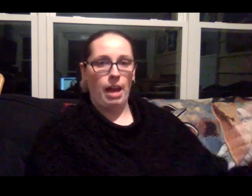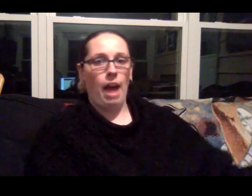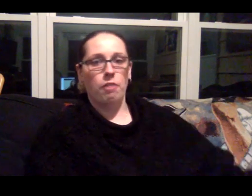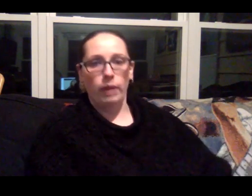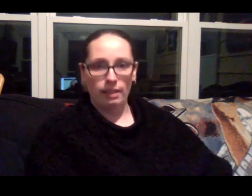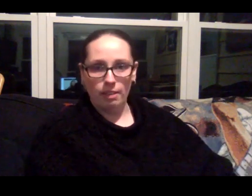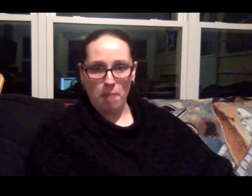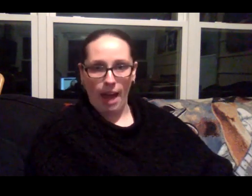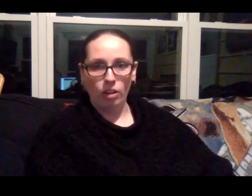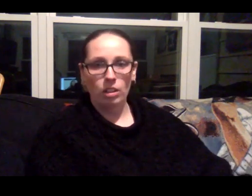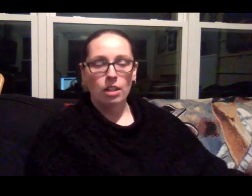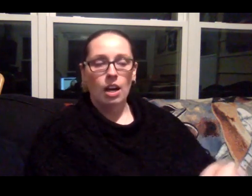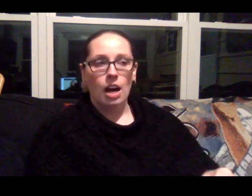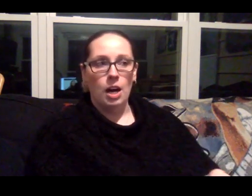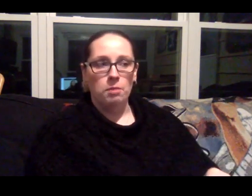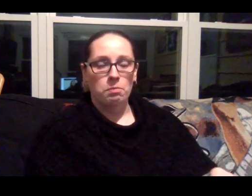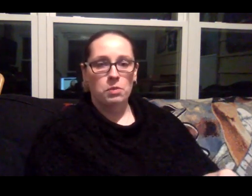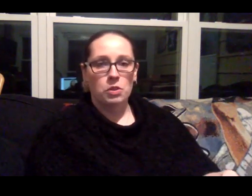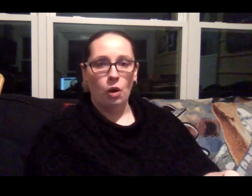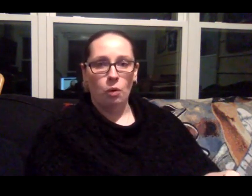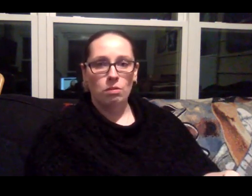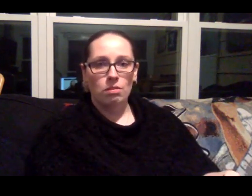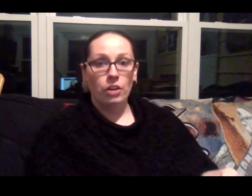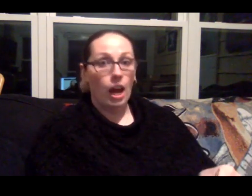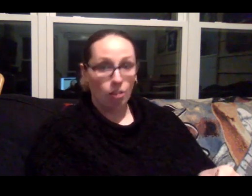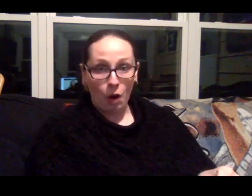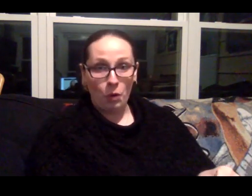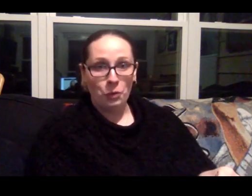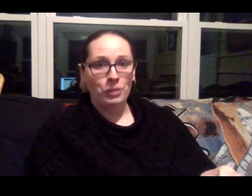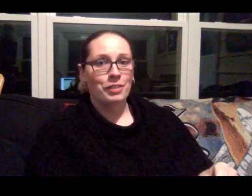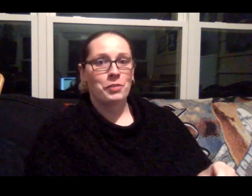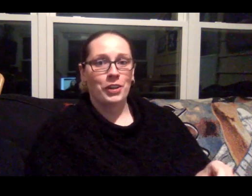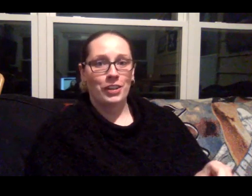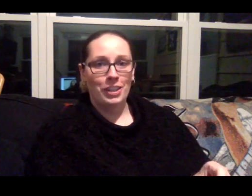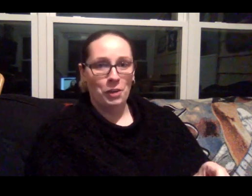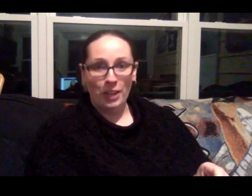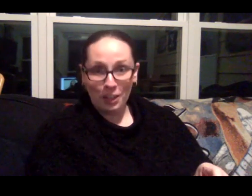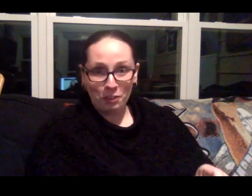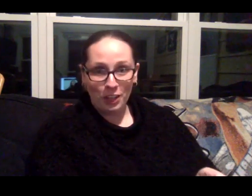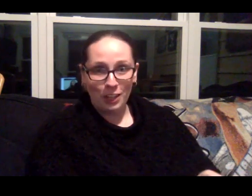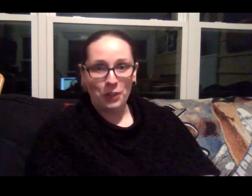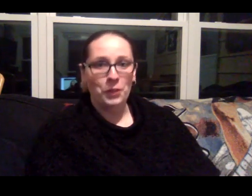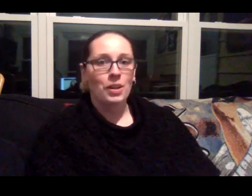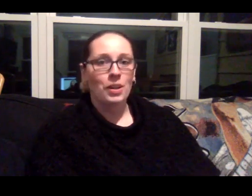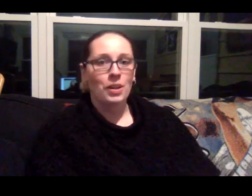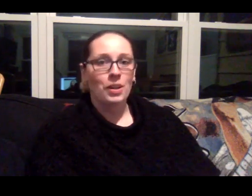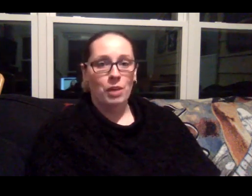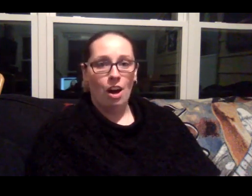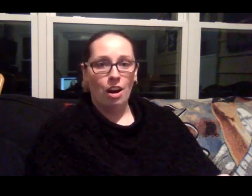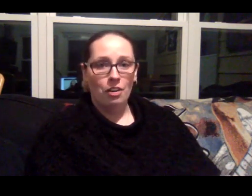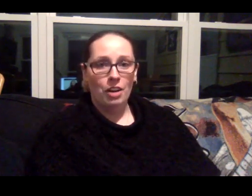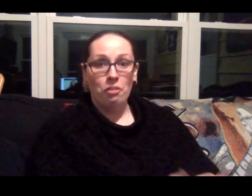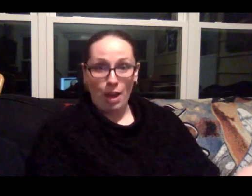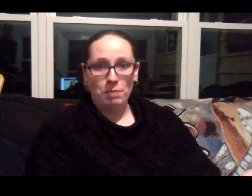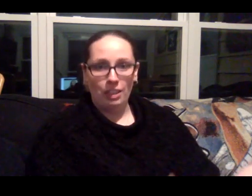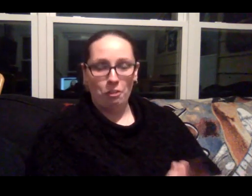halfway into the battle. Right. So you're not alone. We're, you know, we're here for you and we